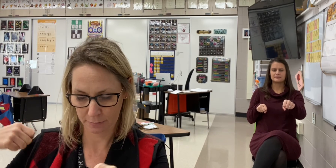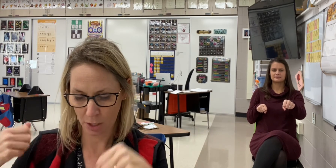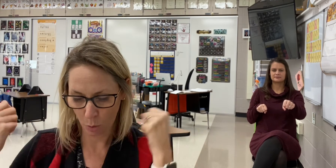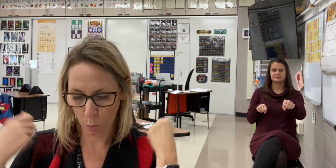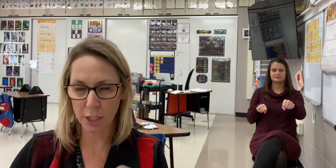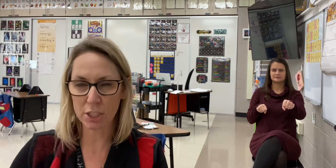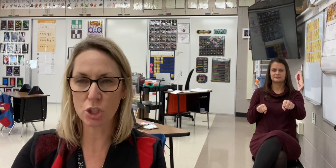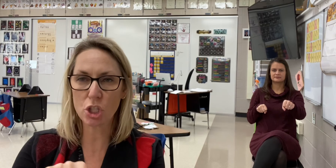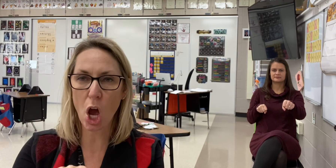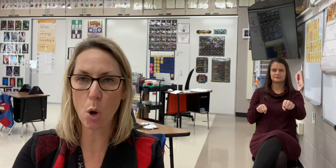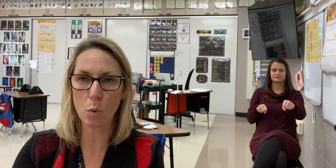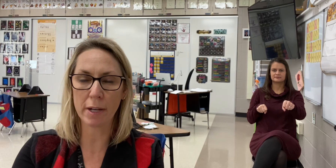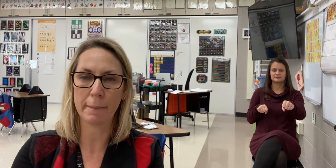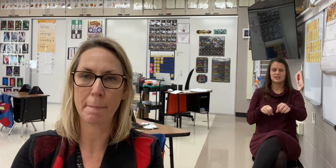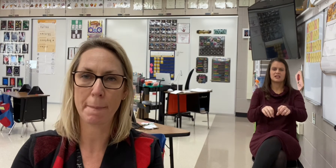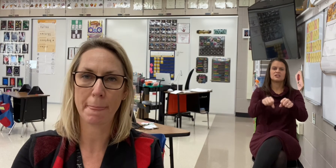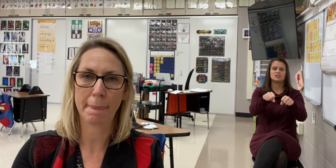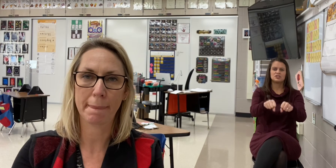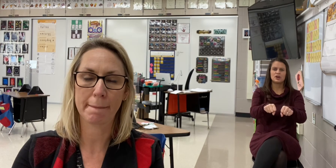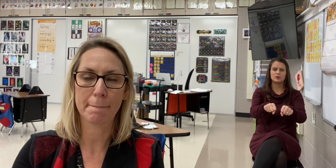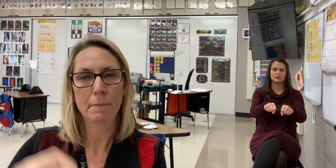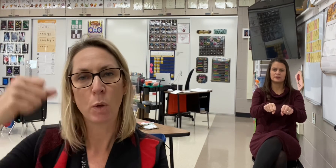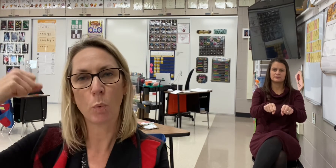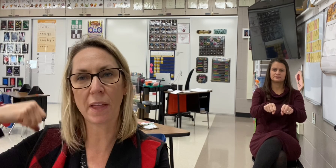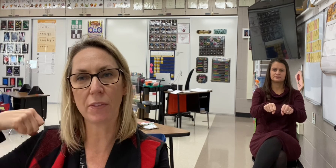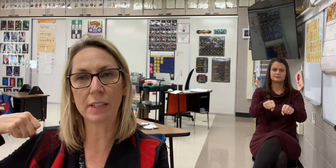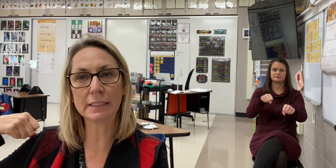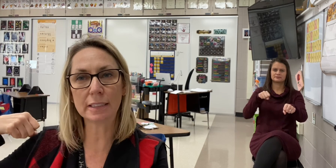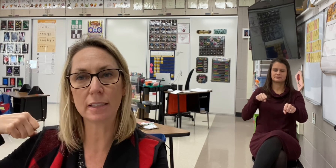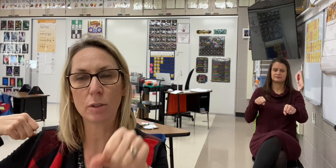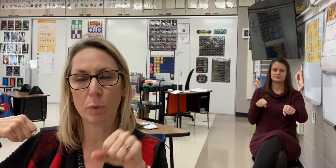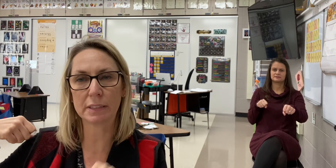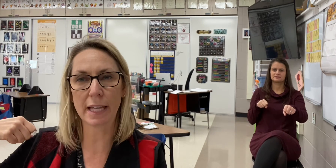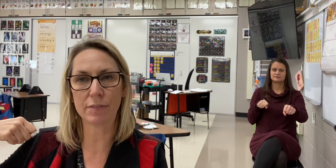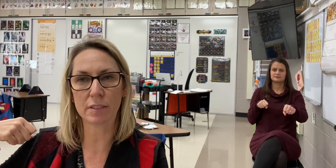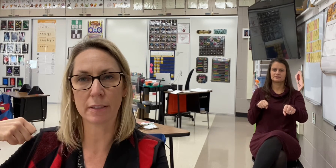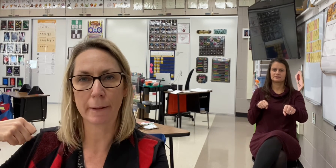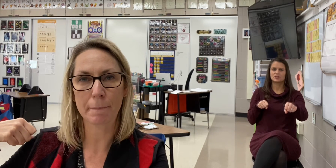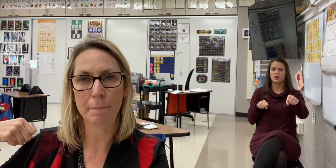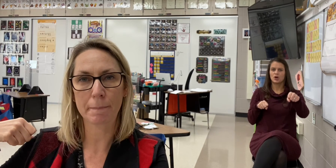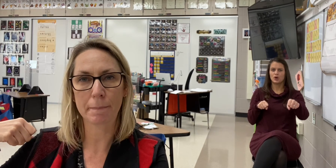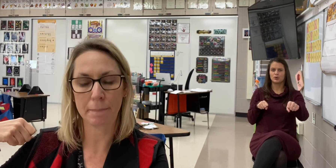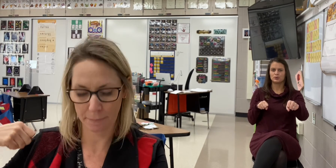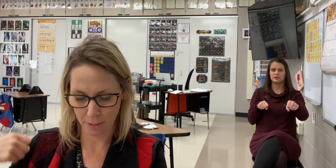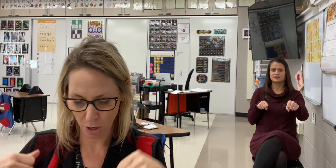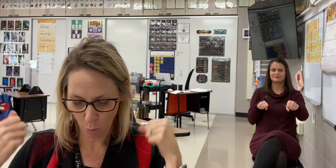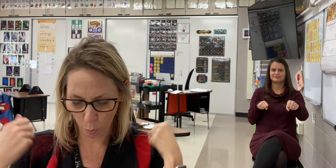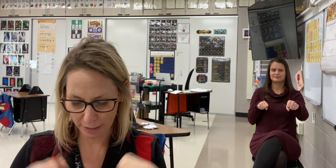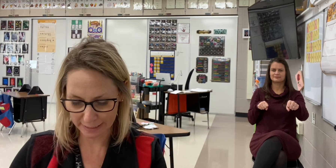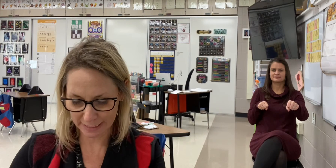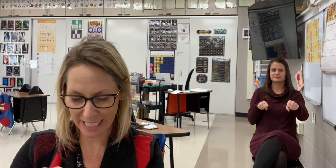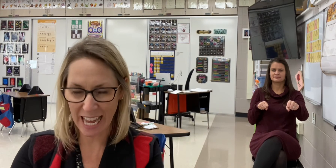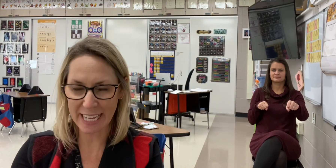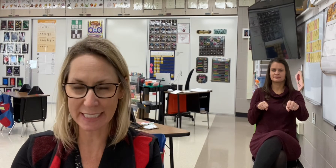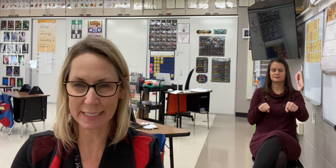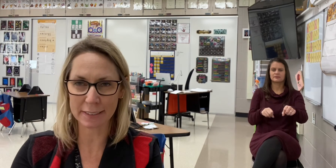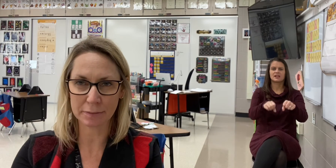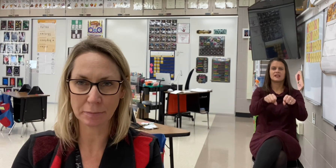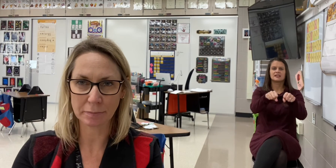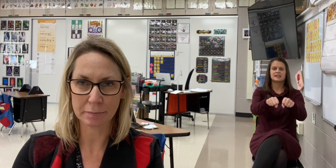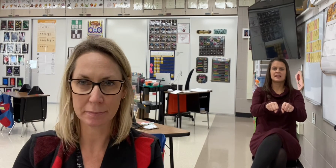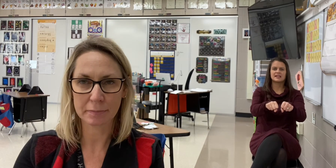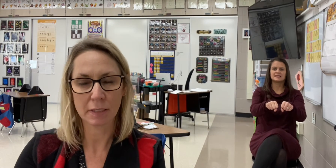I'm. Word is tone. Tone. Without the t, what's left? Own. Word is